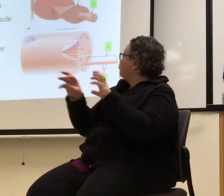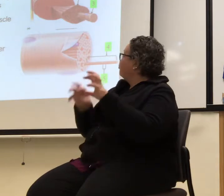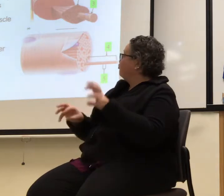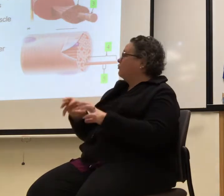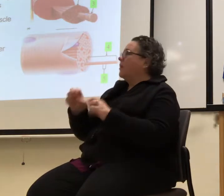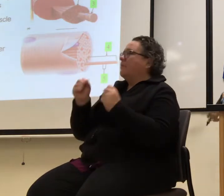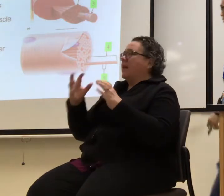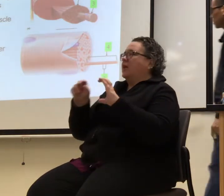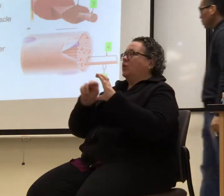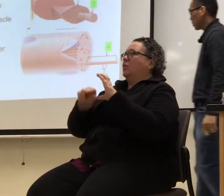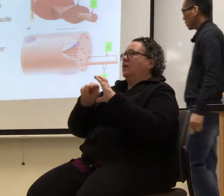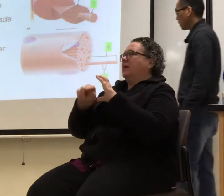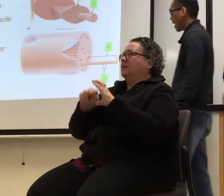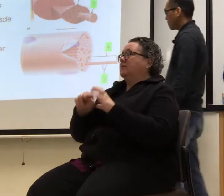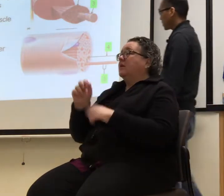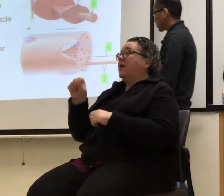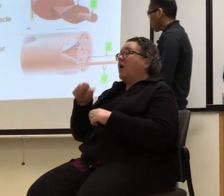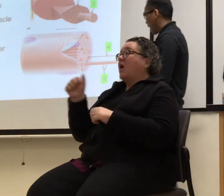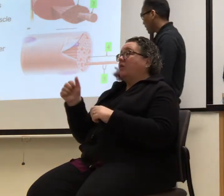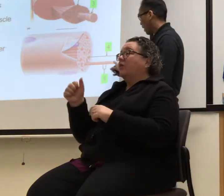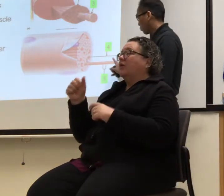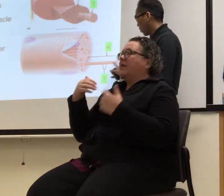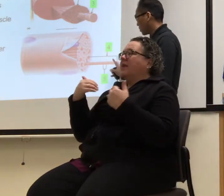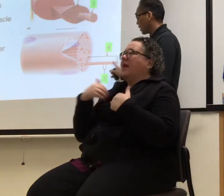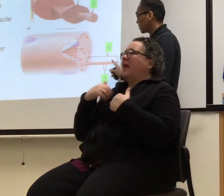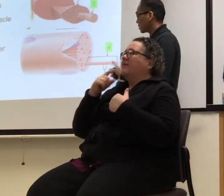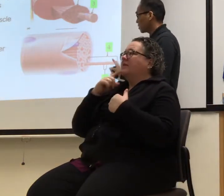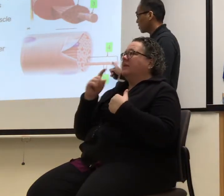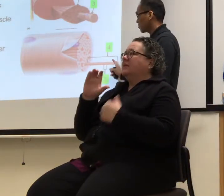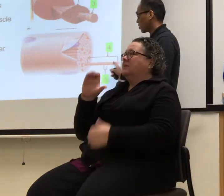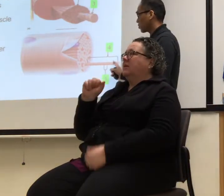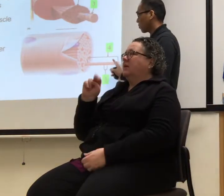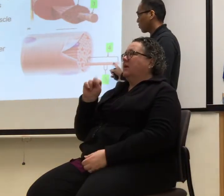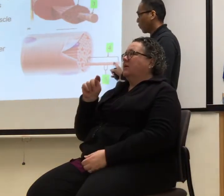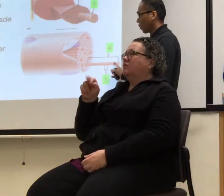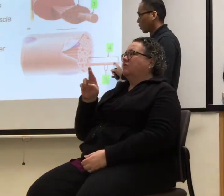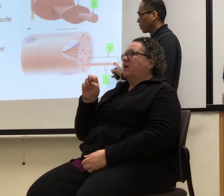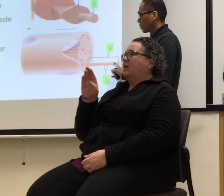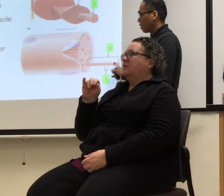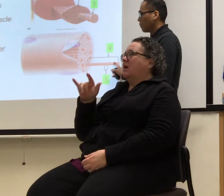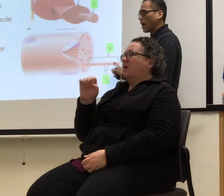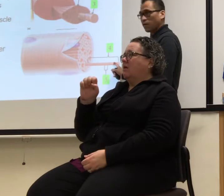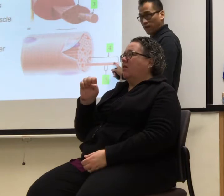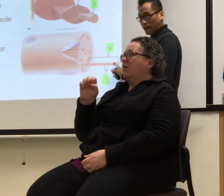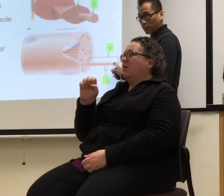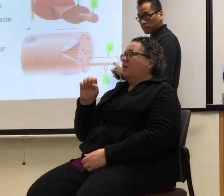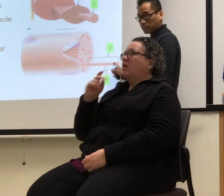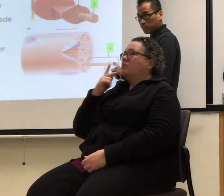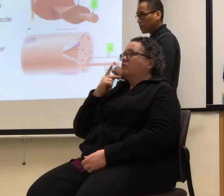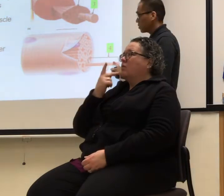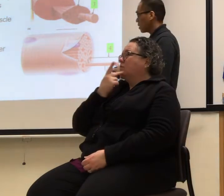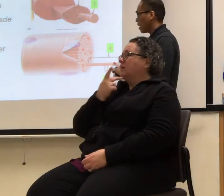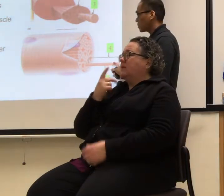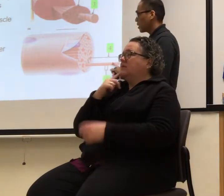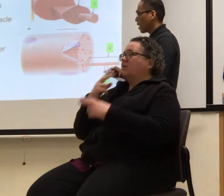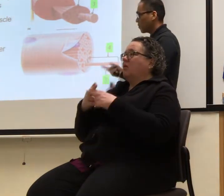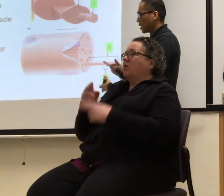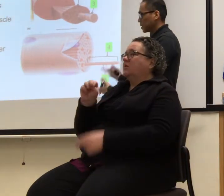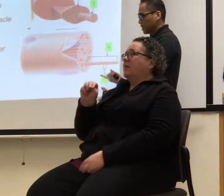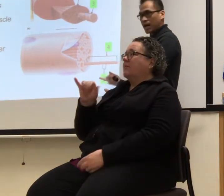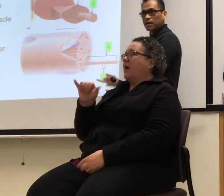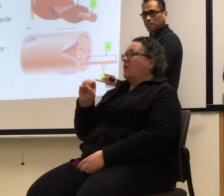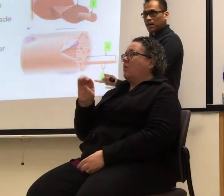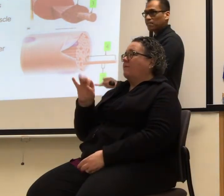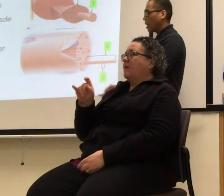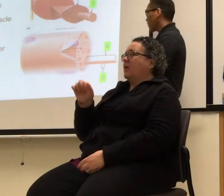Another feature is they have these contractile proteins, structure number 4, called myofibrils. So I'll say that